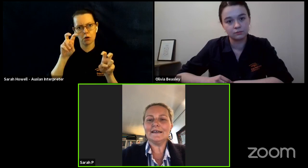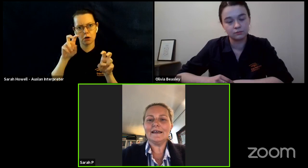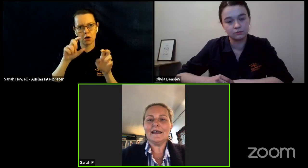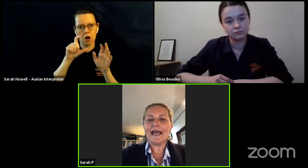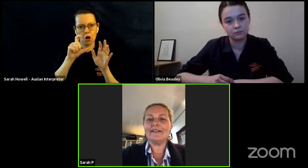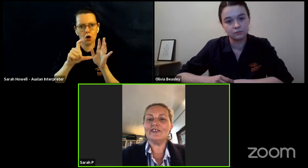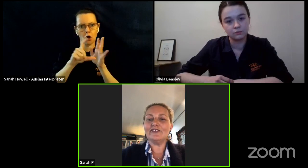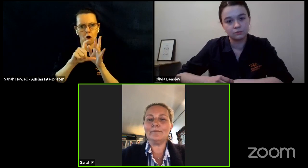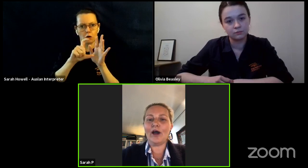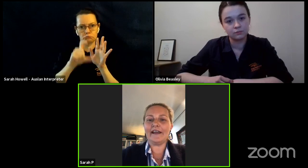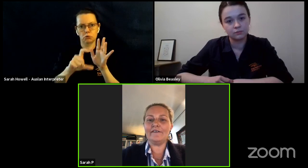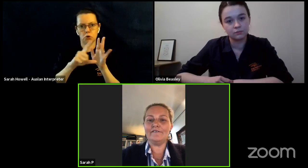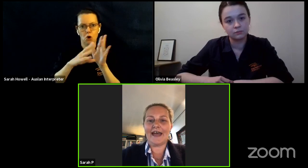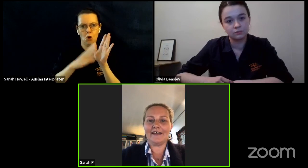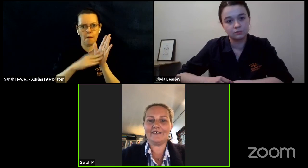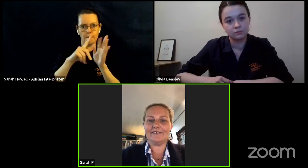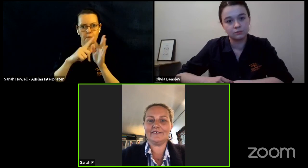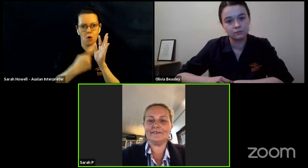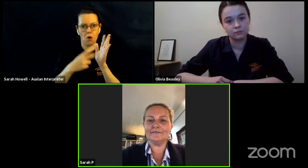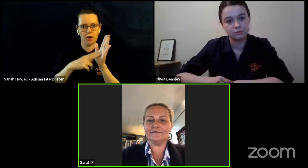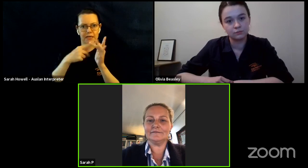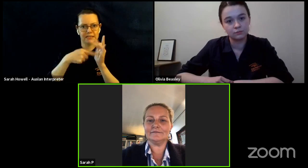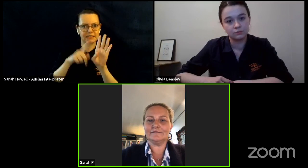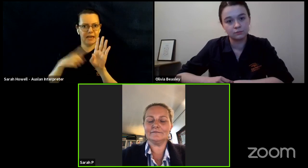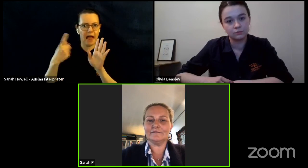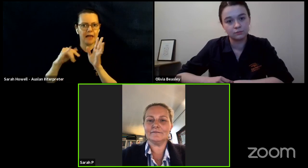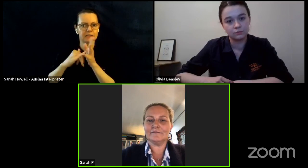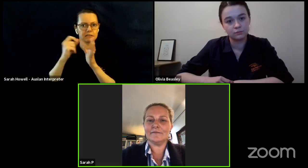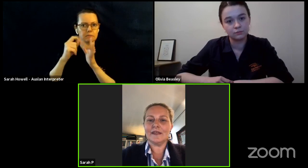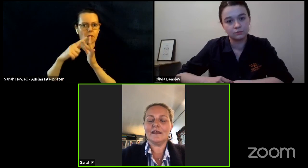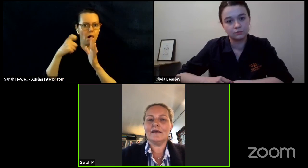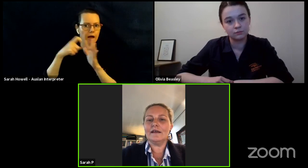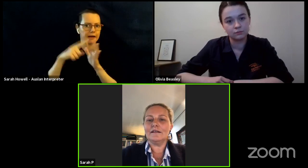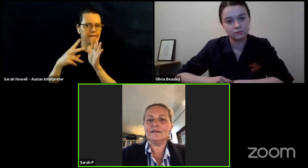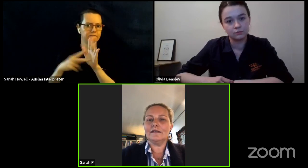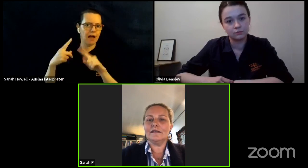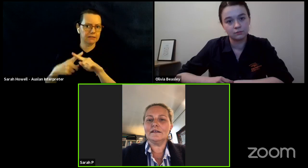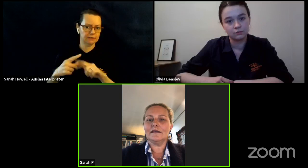Comirnaty and Spikevax.